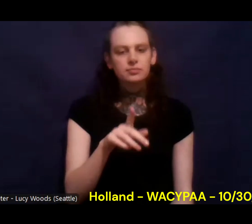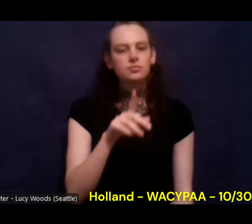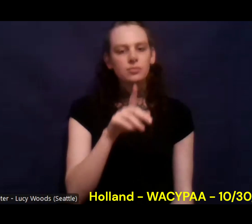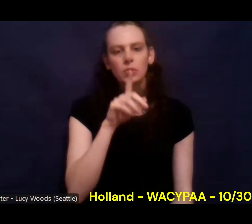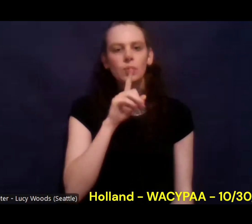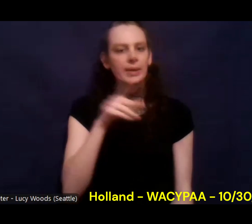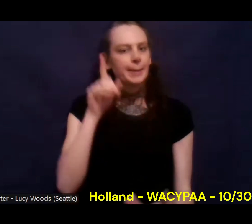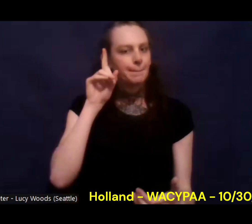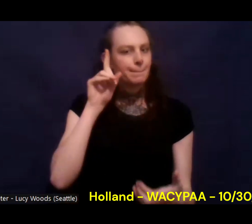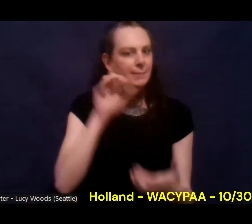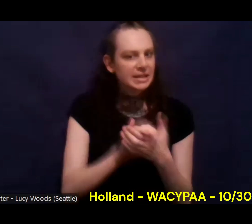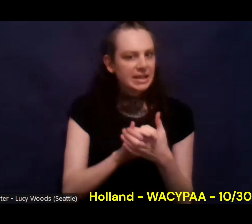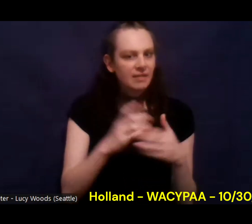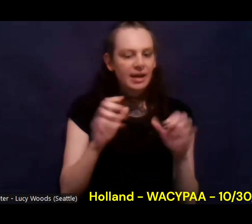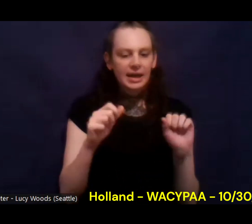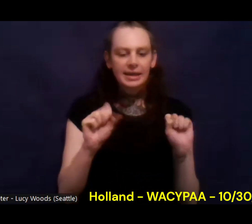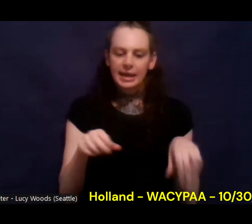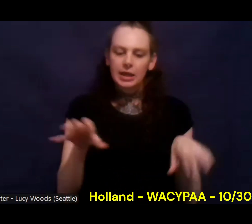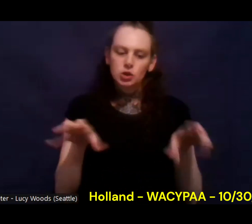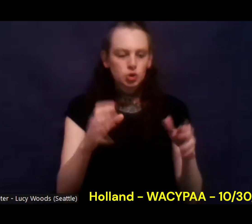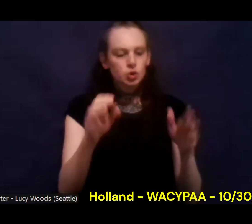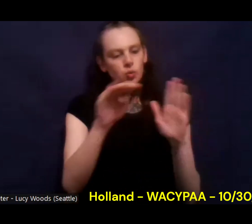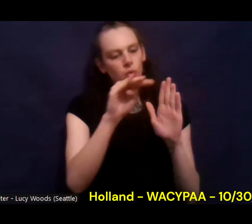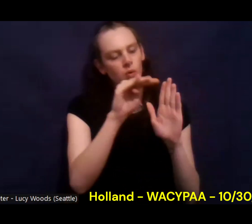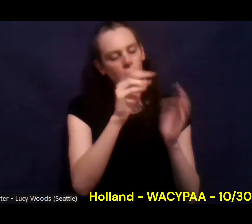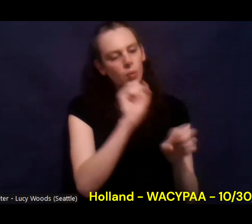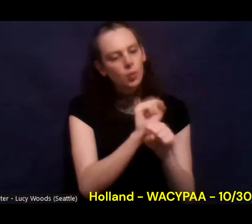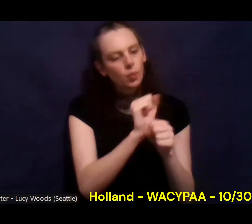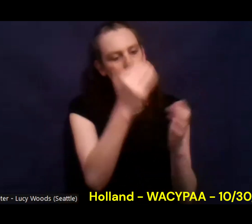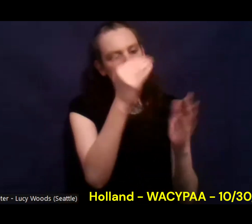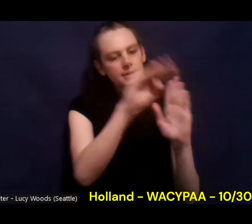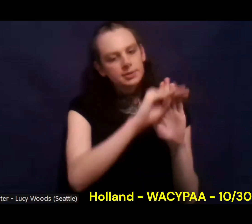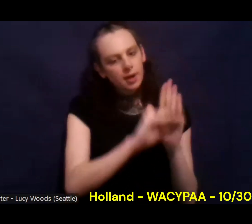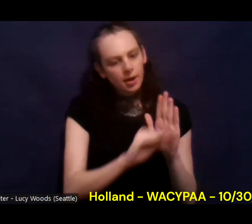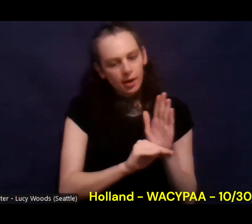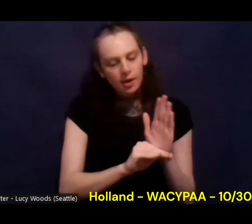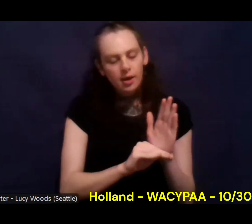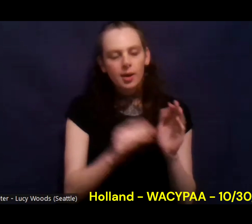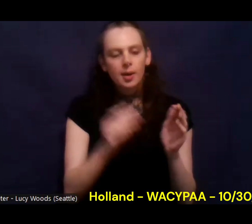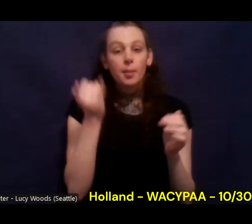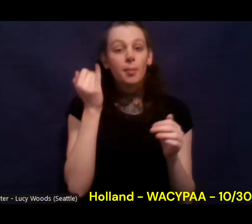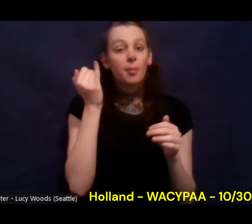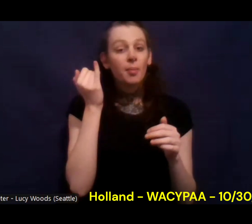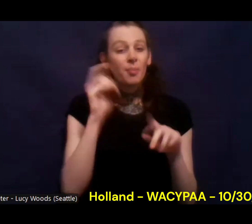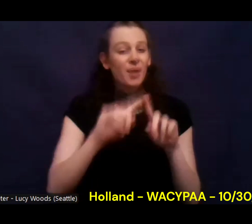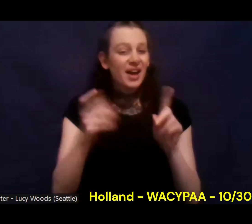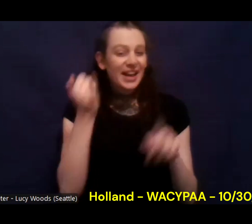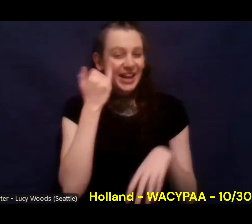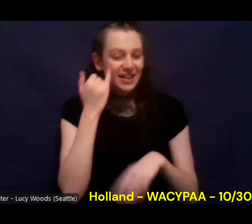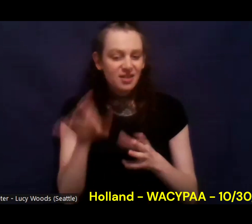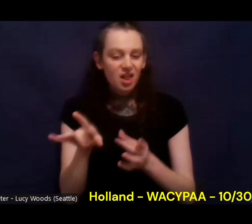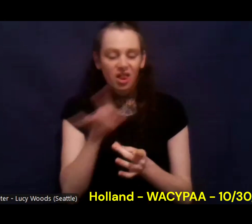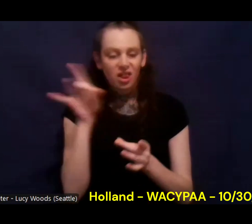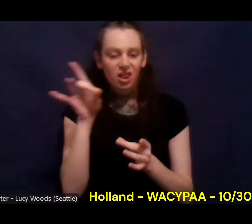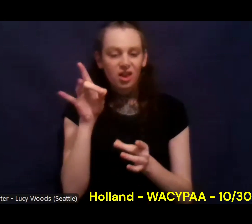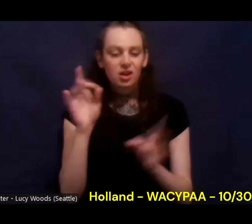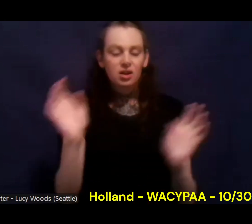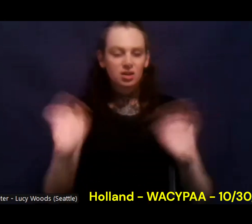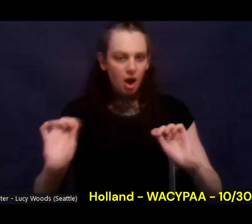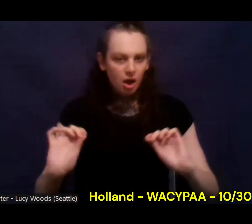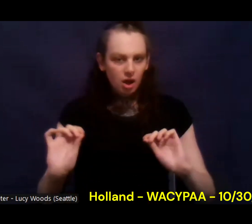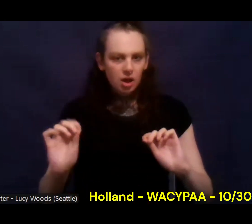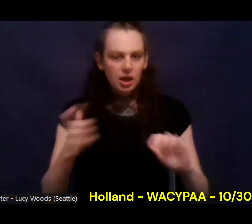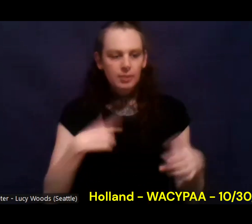the step work as much as I want, but if I'm not doing it with like a spiritual aspect, then all I'm doing is just like checklists and I'm